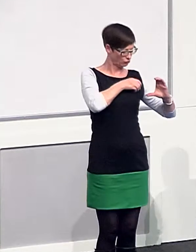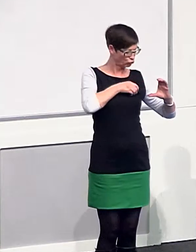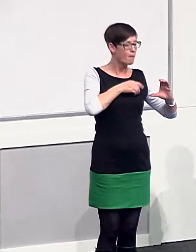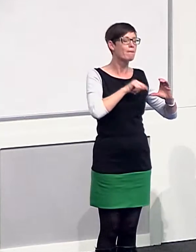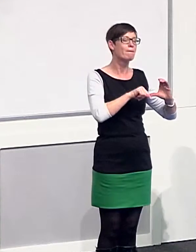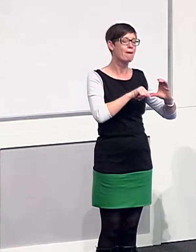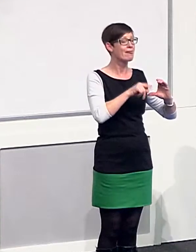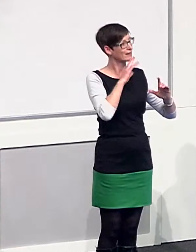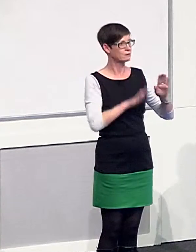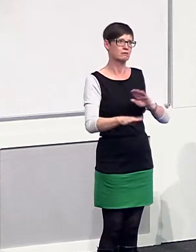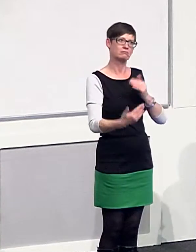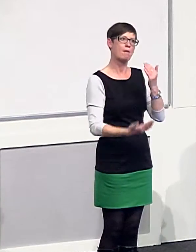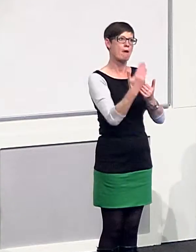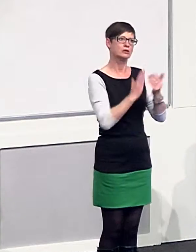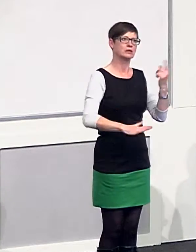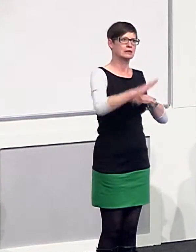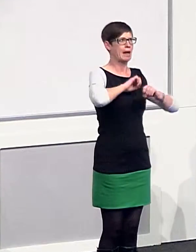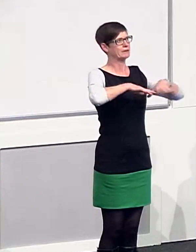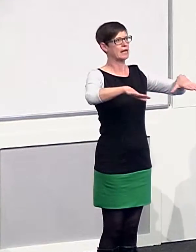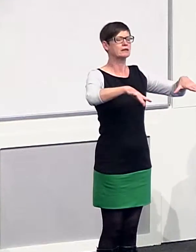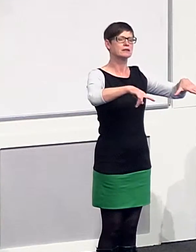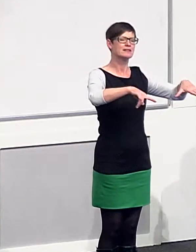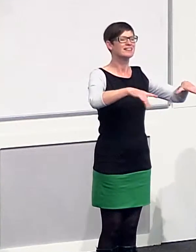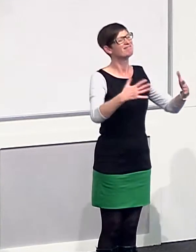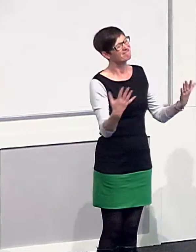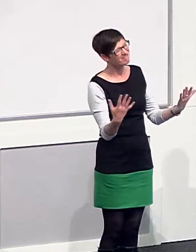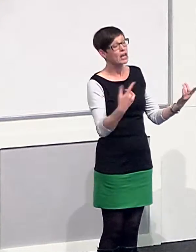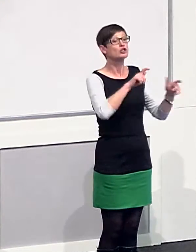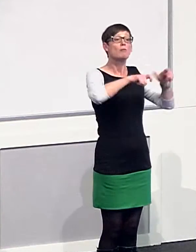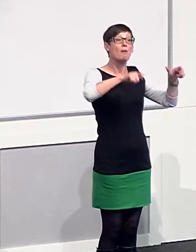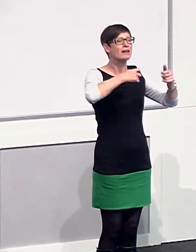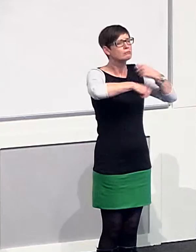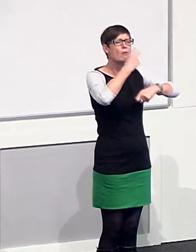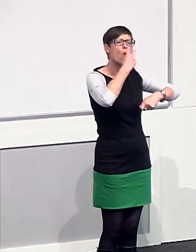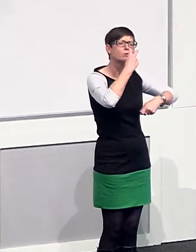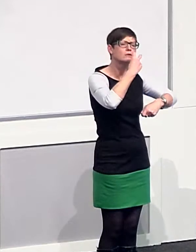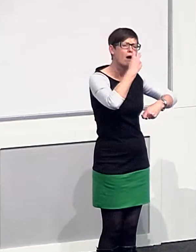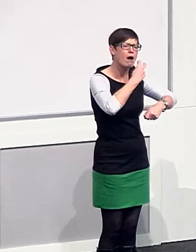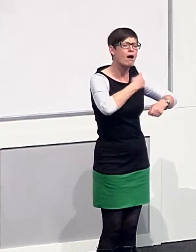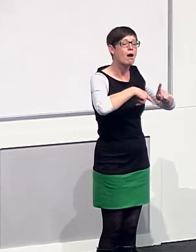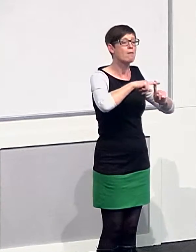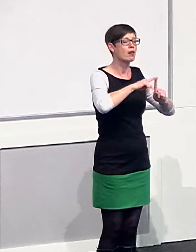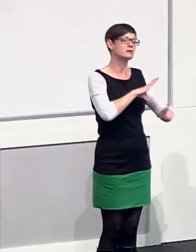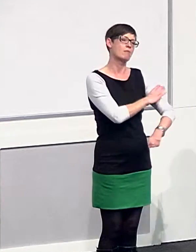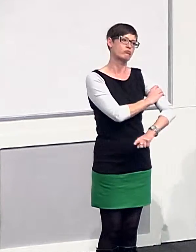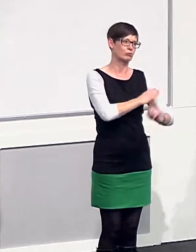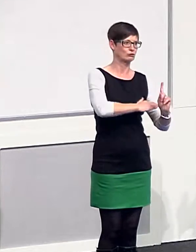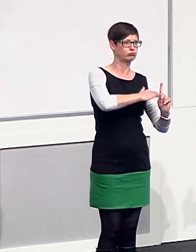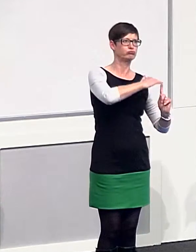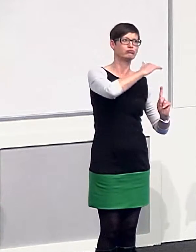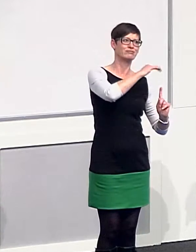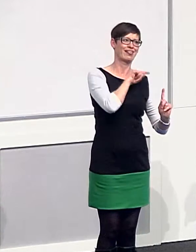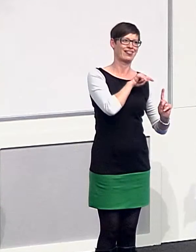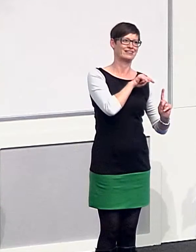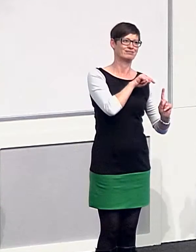modern epidemic. It is related to population aging and to the high prevalence of elevated blood pressure.